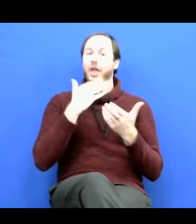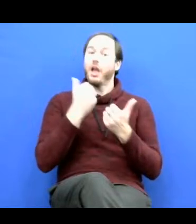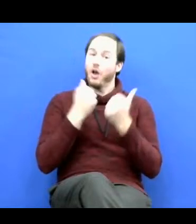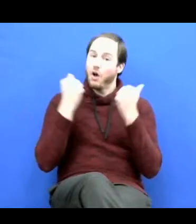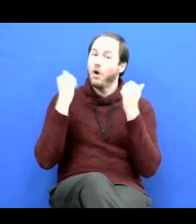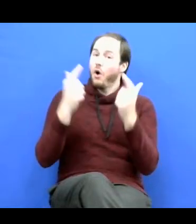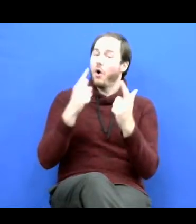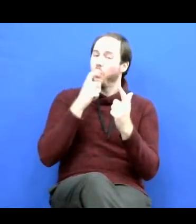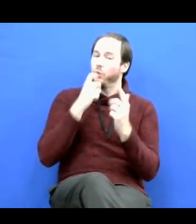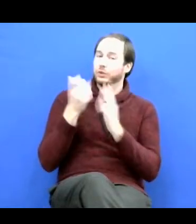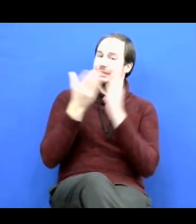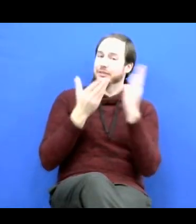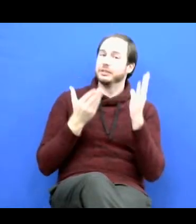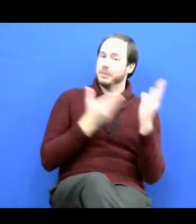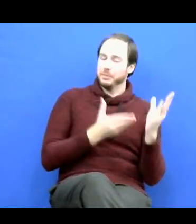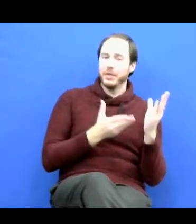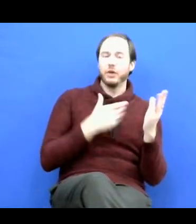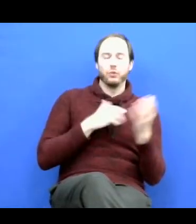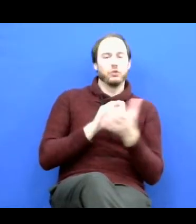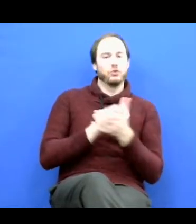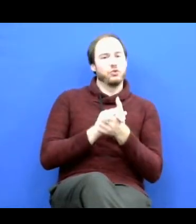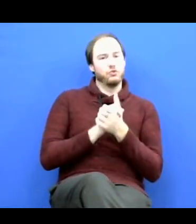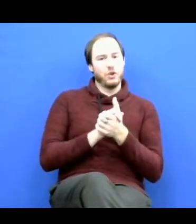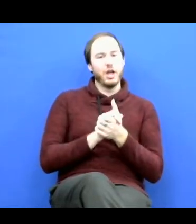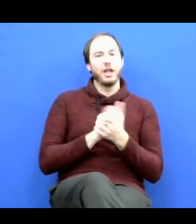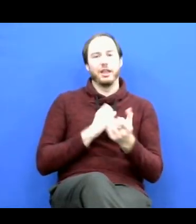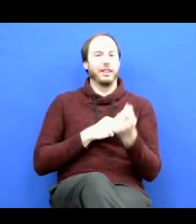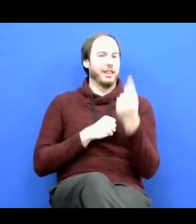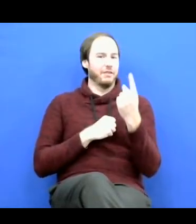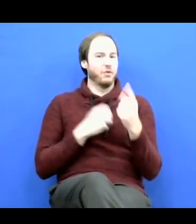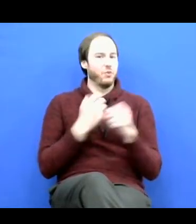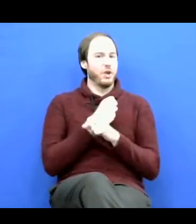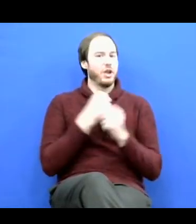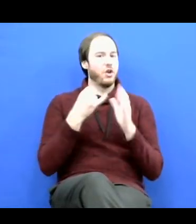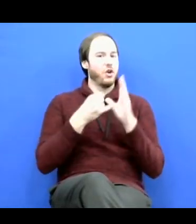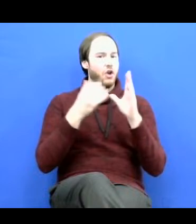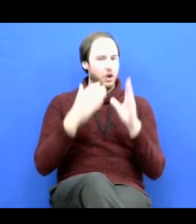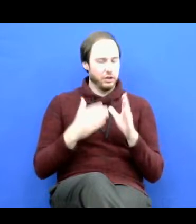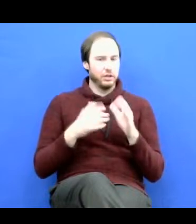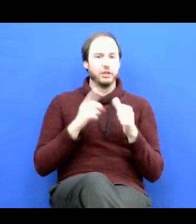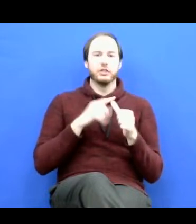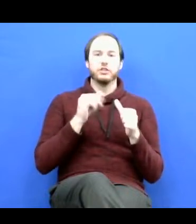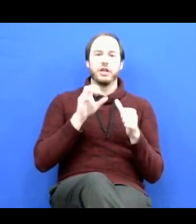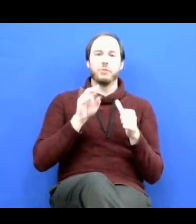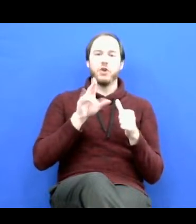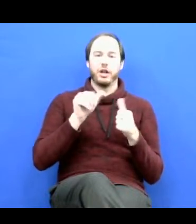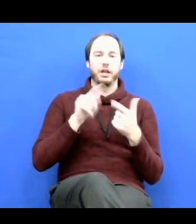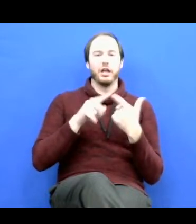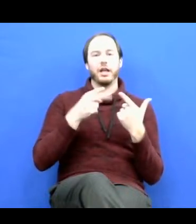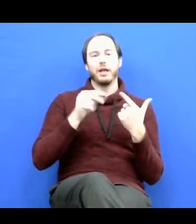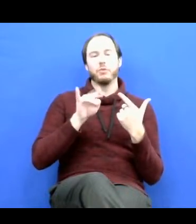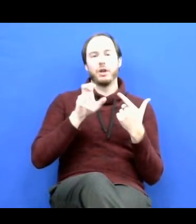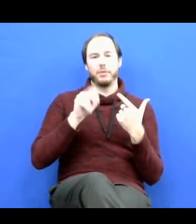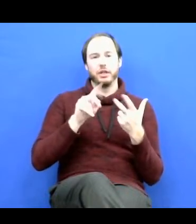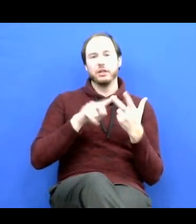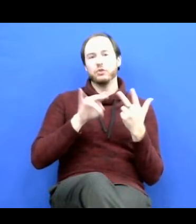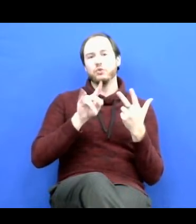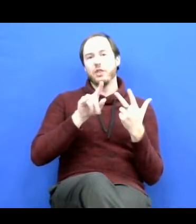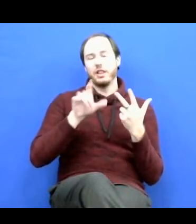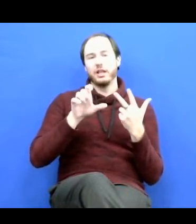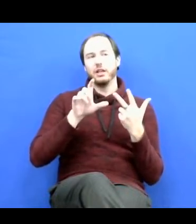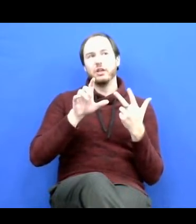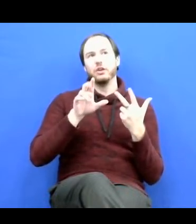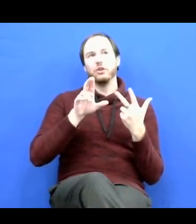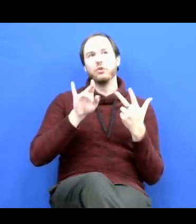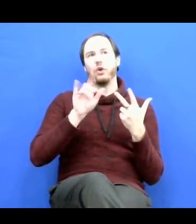art for the contest and congratulates the 11 winning artists. Jenny Miranda, Pam Grunman, Julie